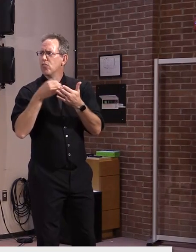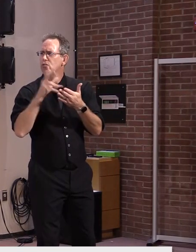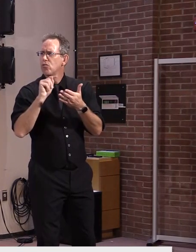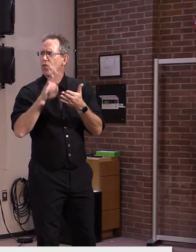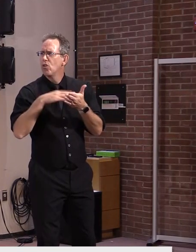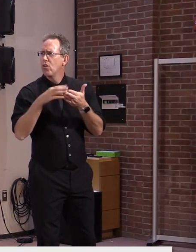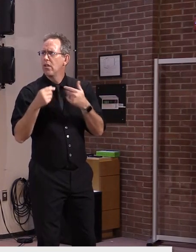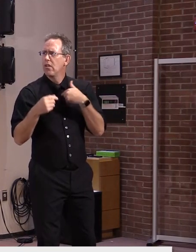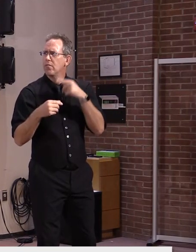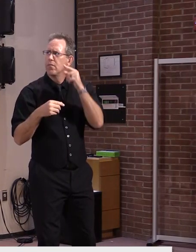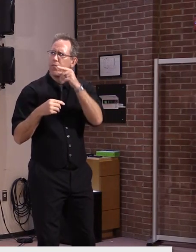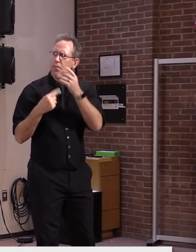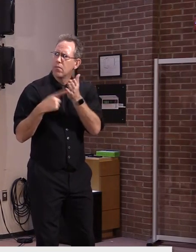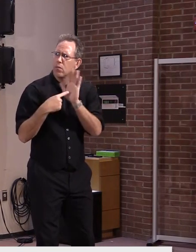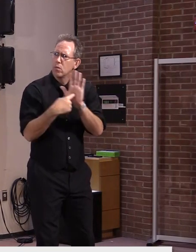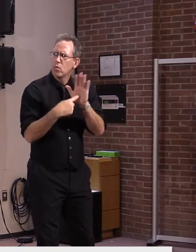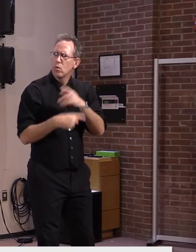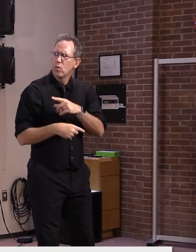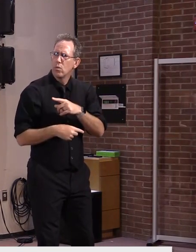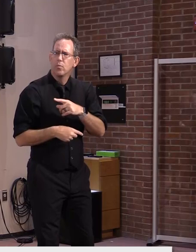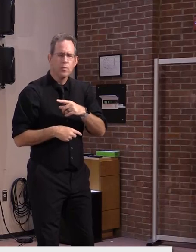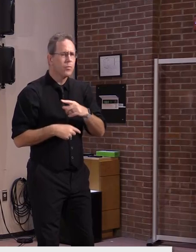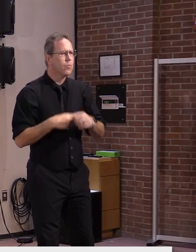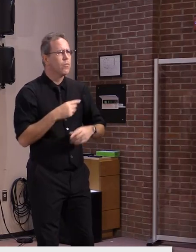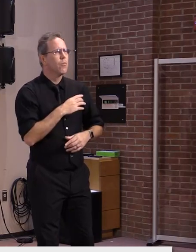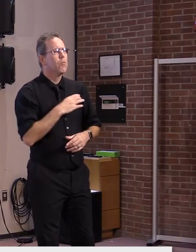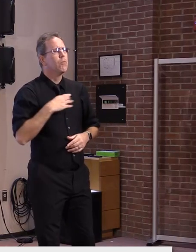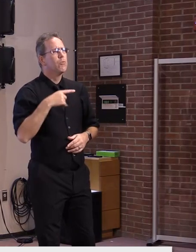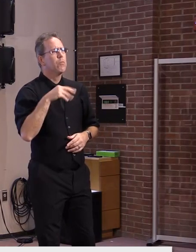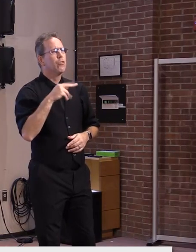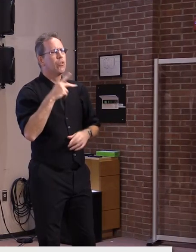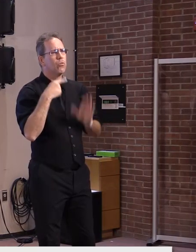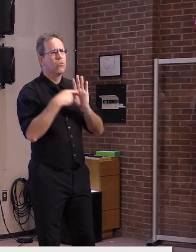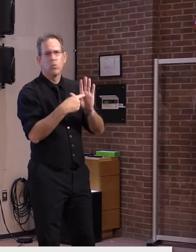I'll let Commissioner Picek describe the chart. Thanks,